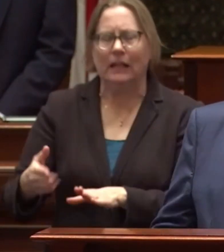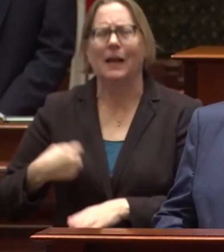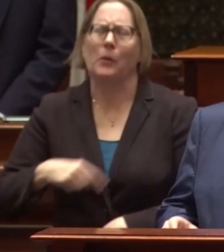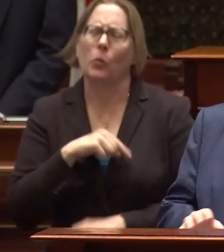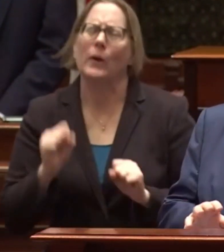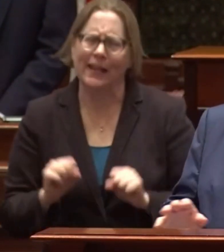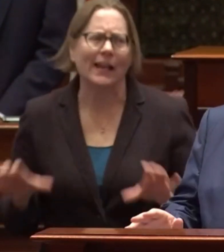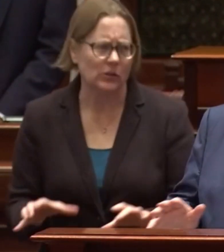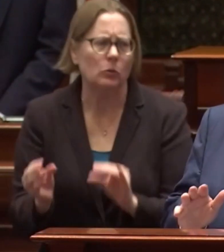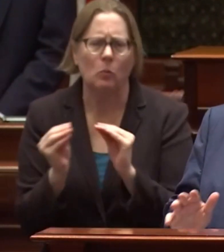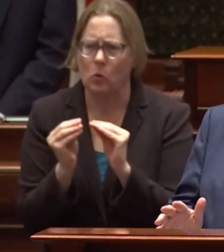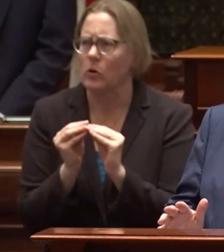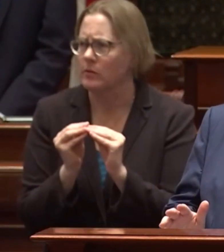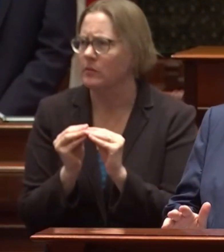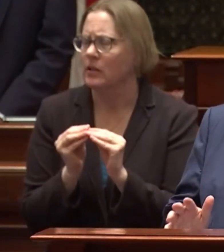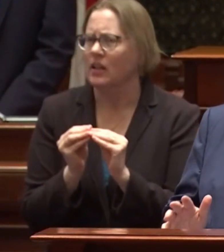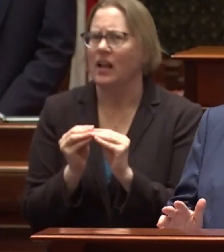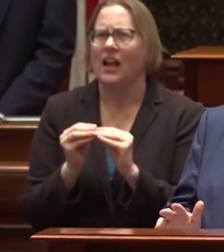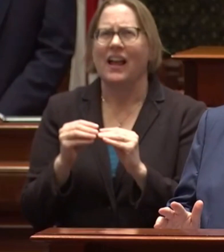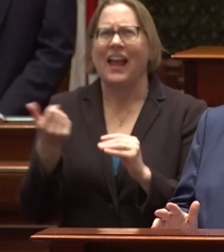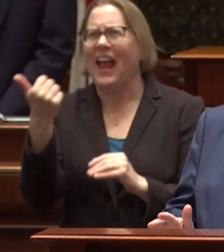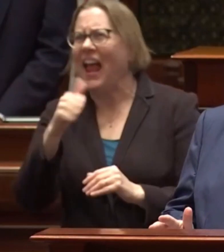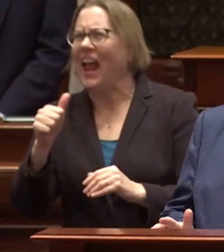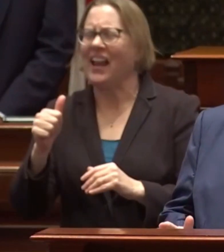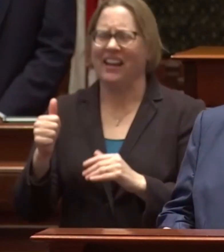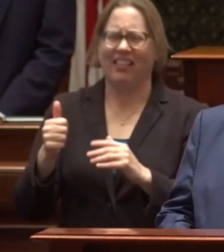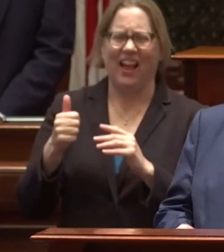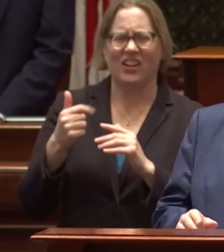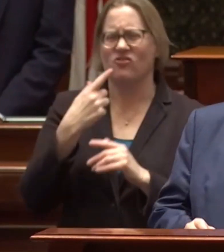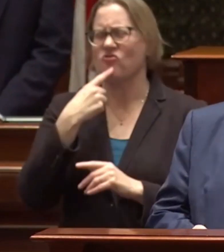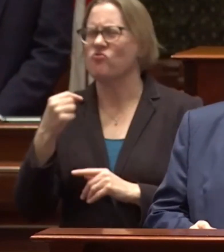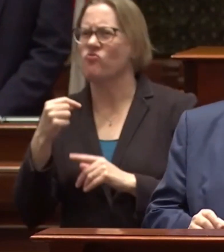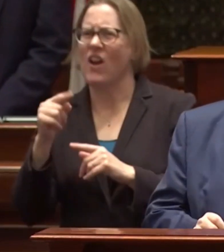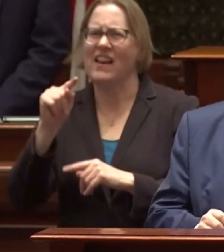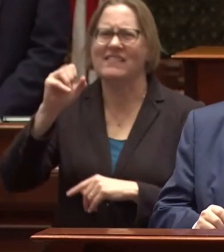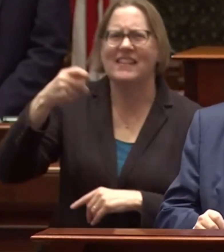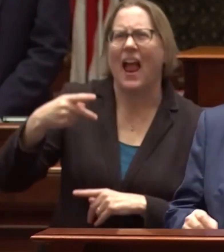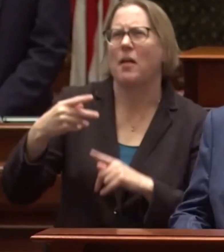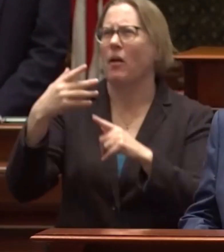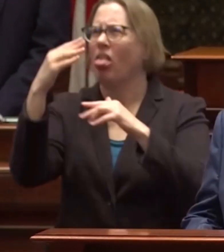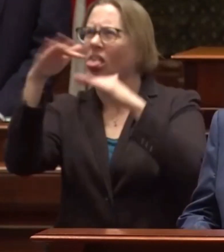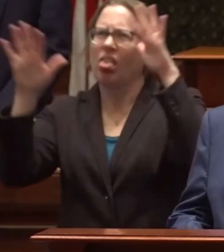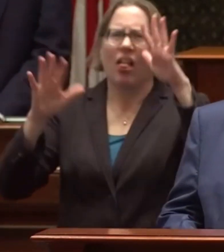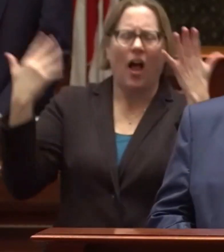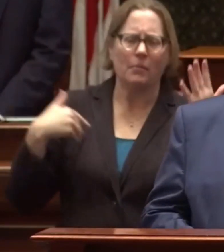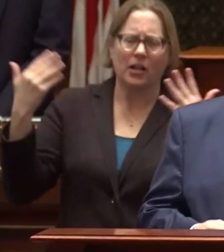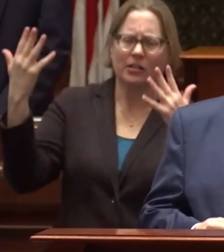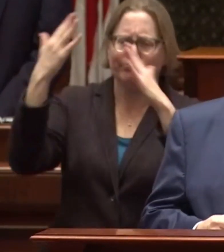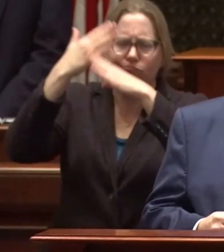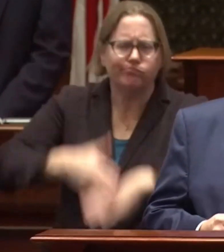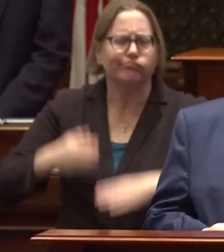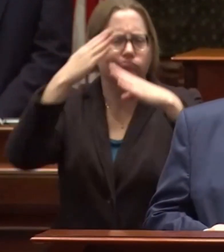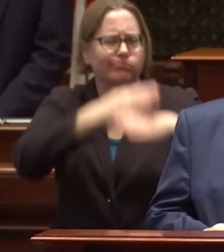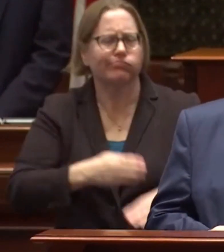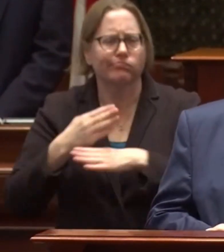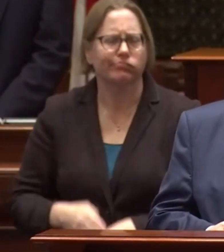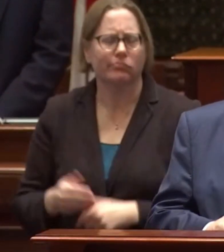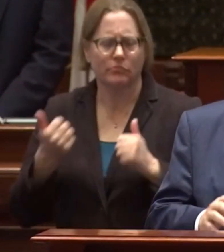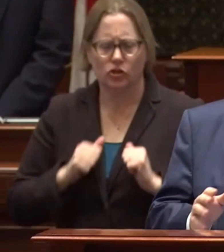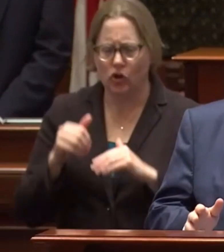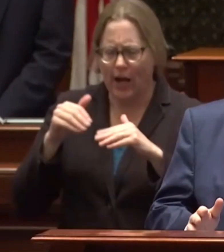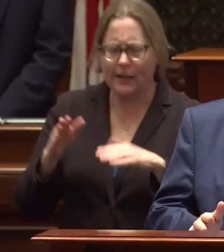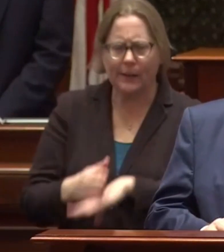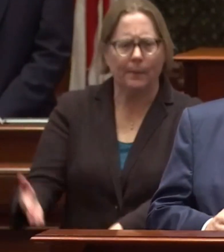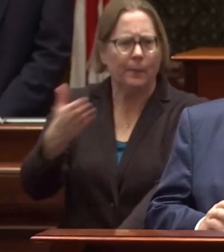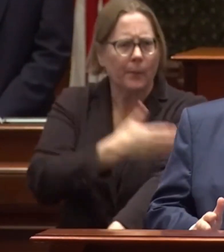more. I intend to break down bureaucratic barriers in state government by coordinating work across agencies to improve access to a